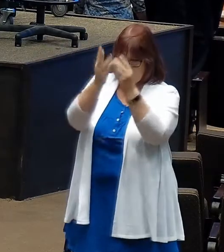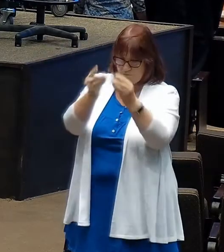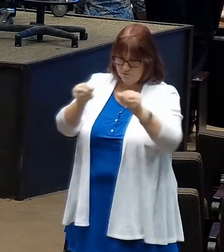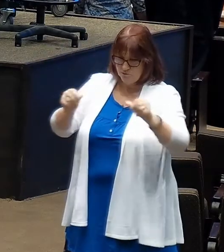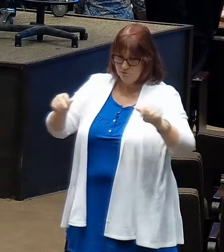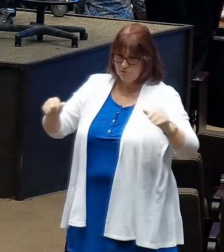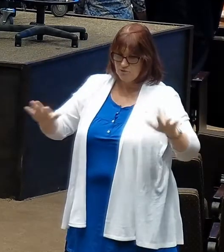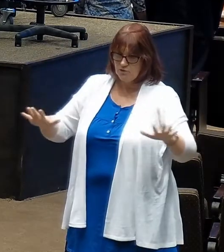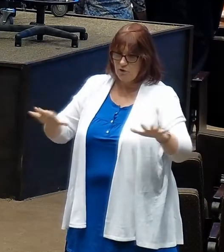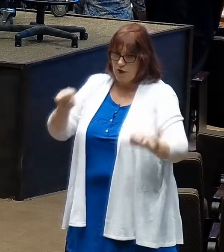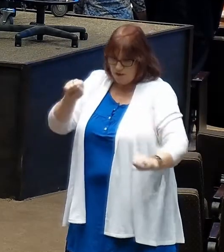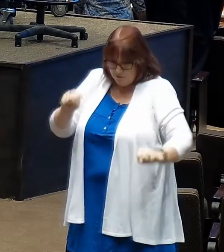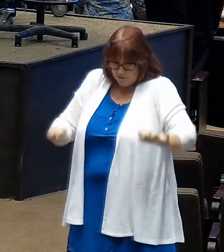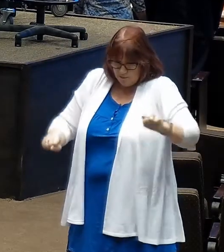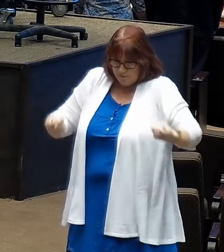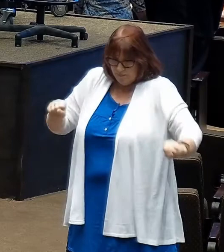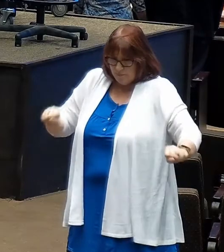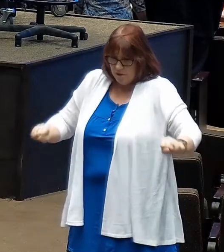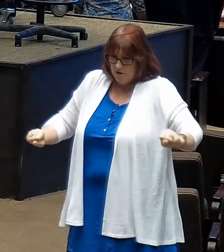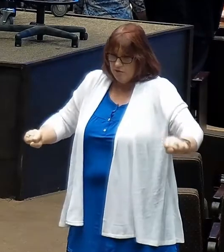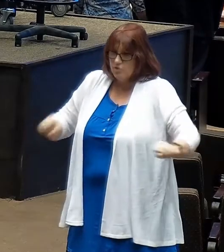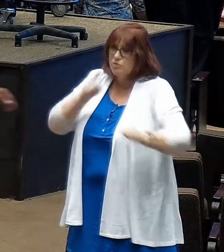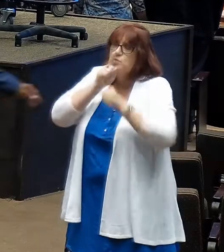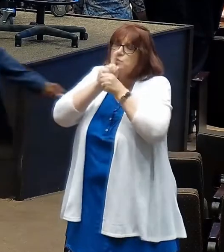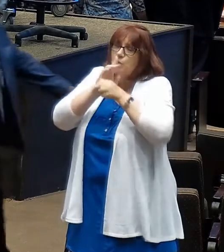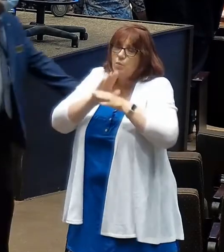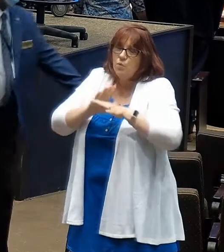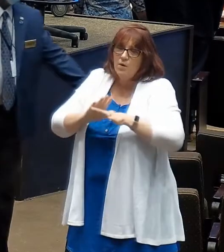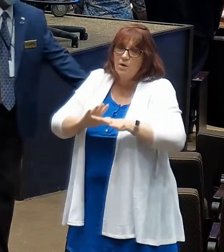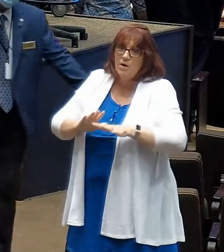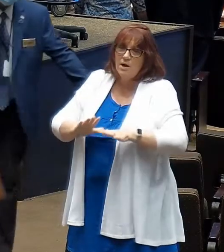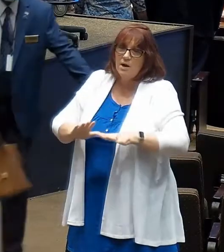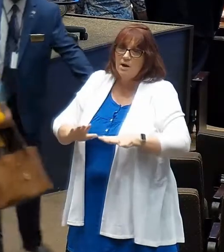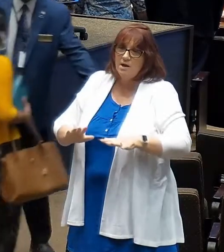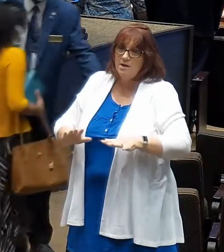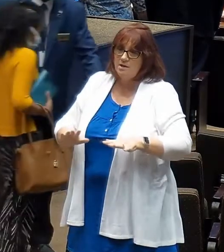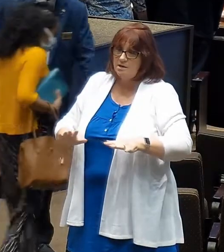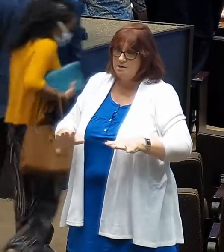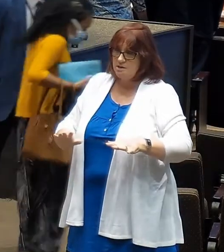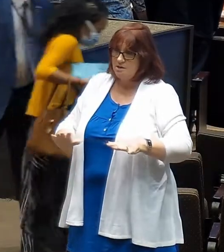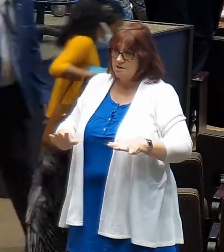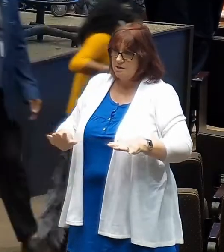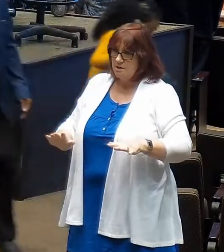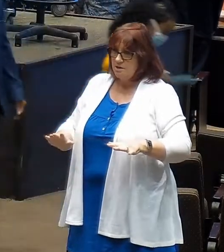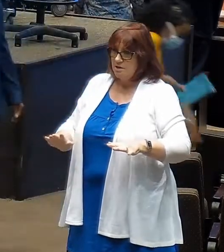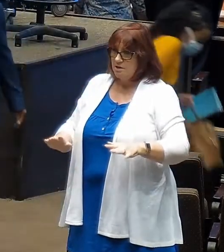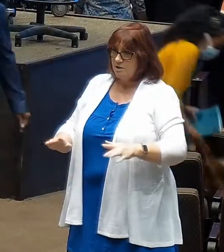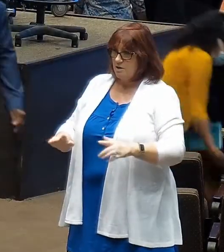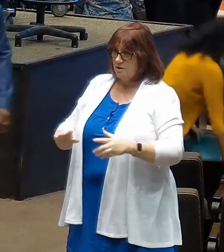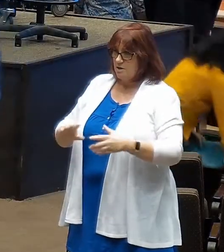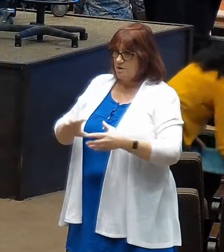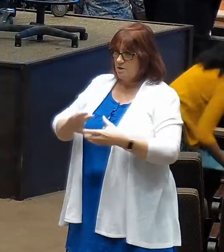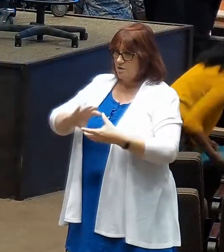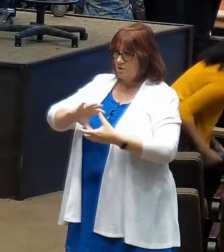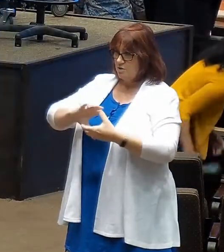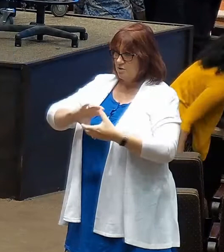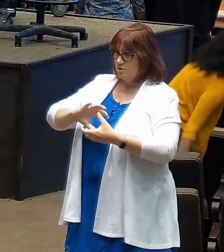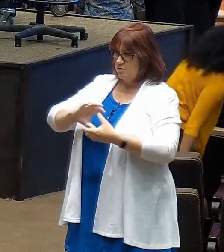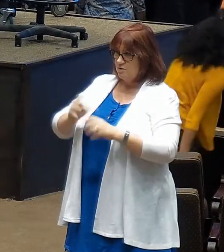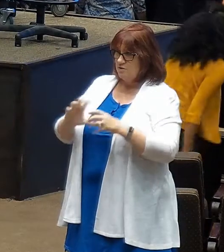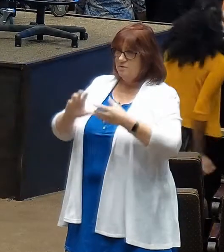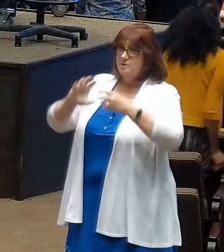more, till the clouds roll forever from the sky.